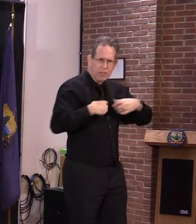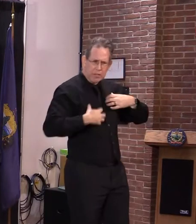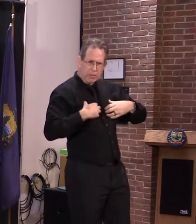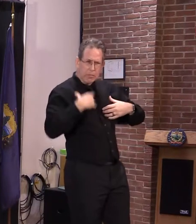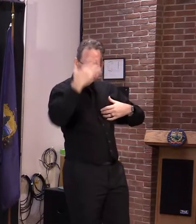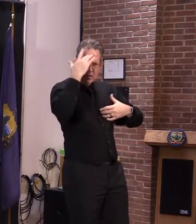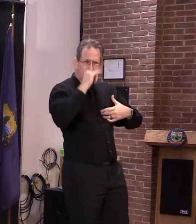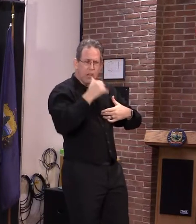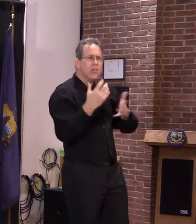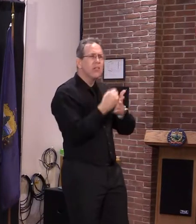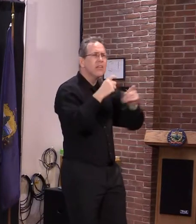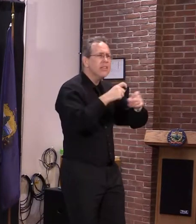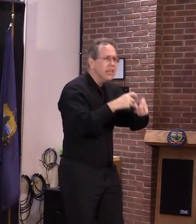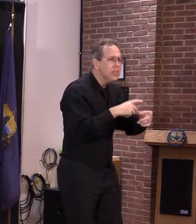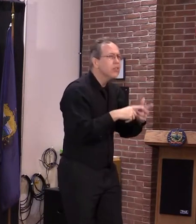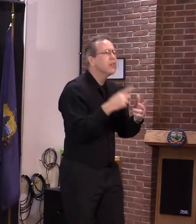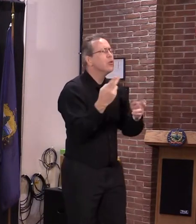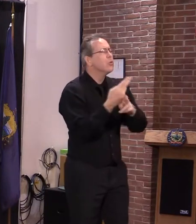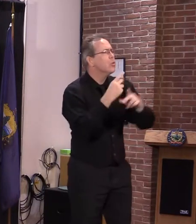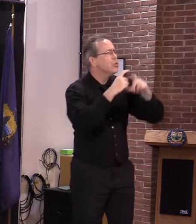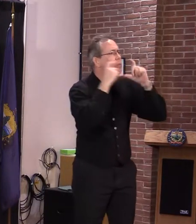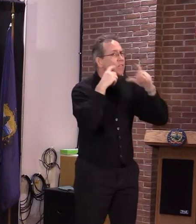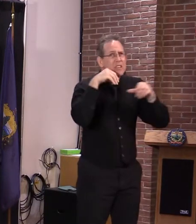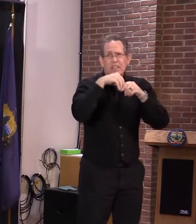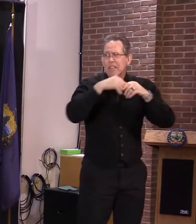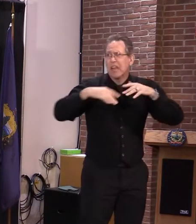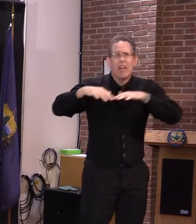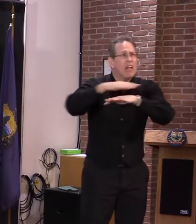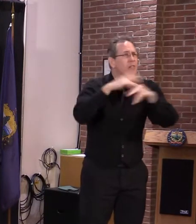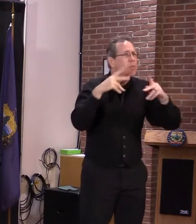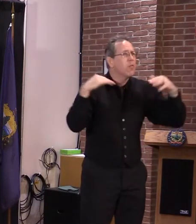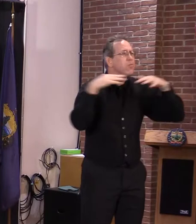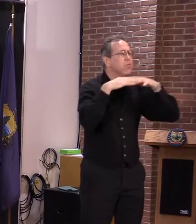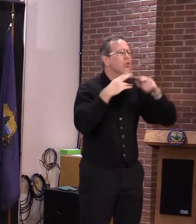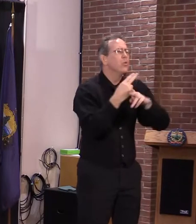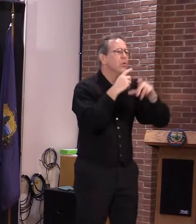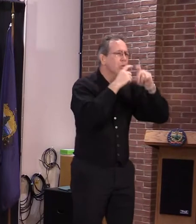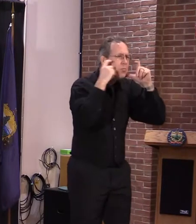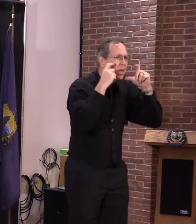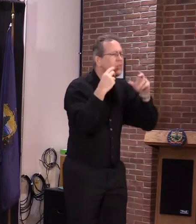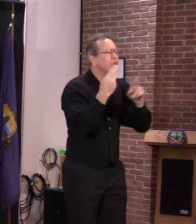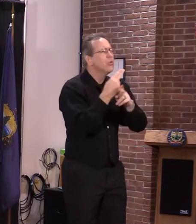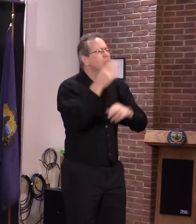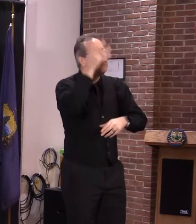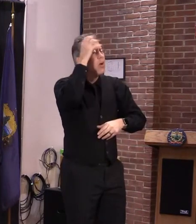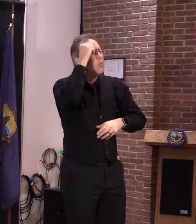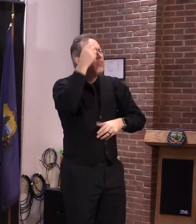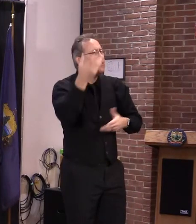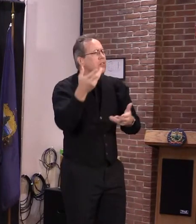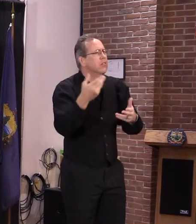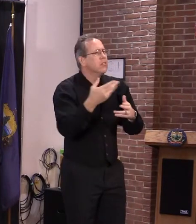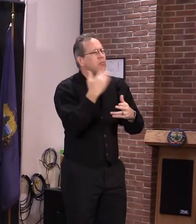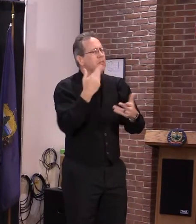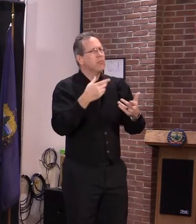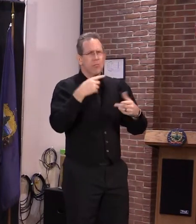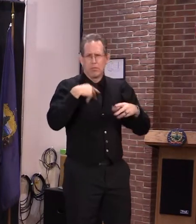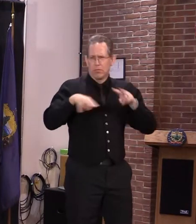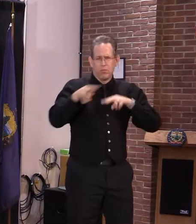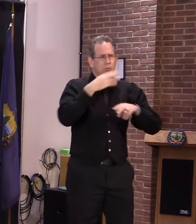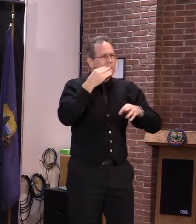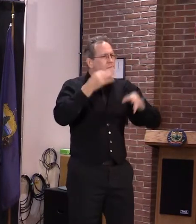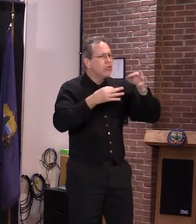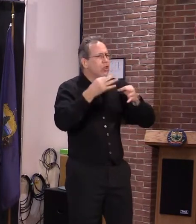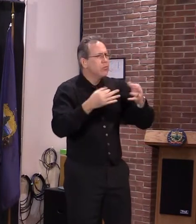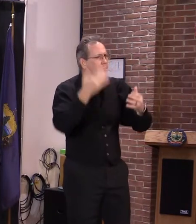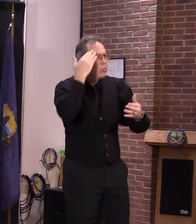These common sense approaches work and they'll keep us heading in the right direction. So with that, I'll turn it over to Commissioner